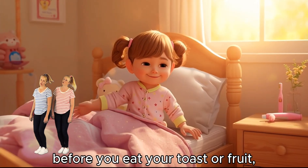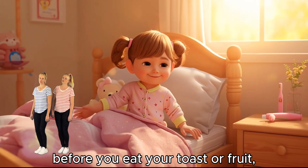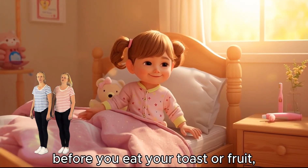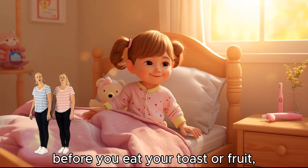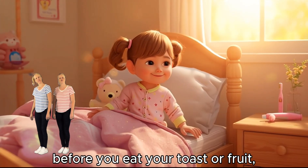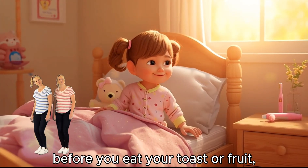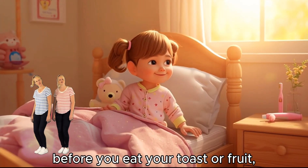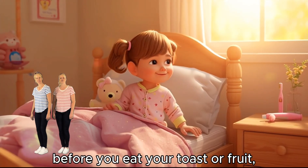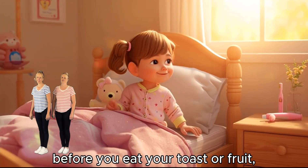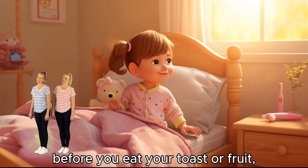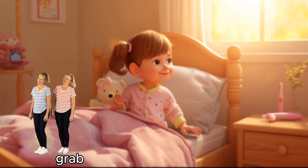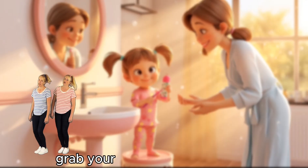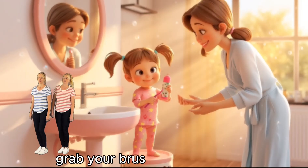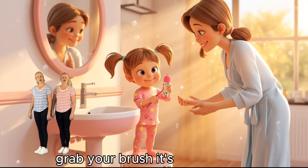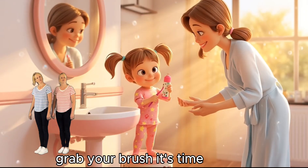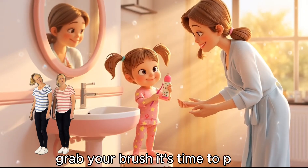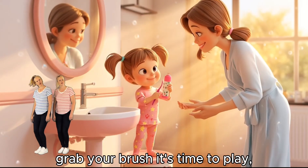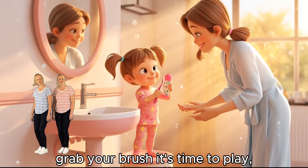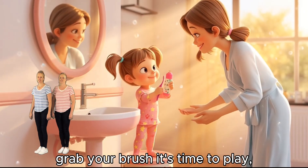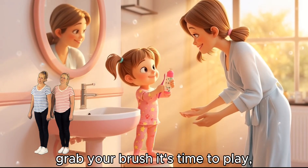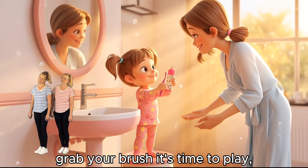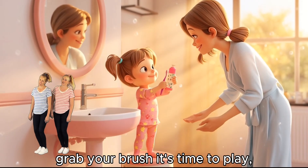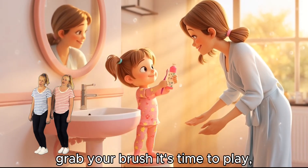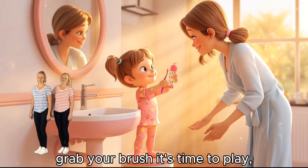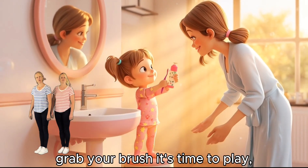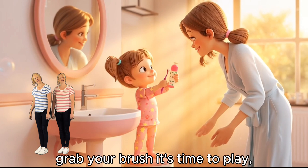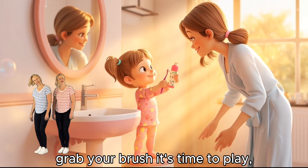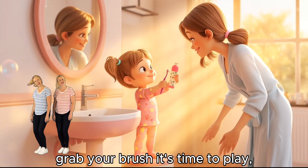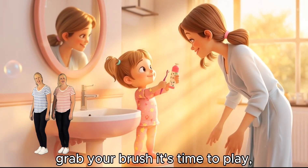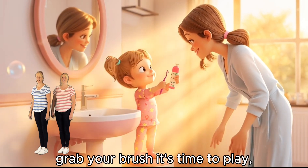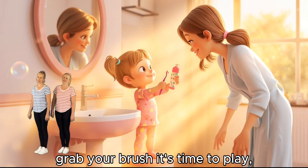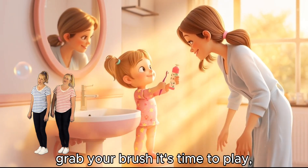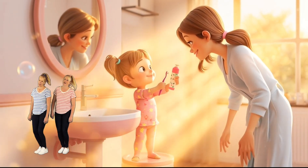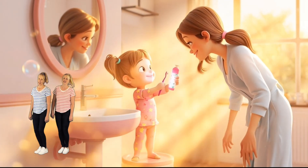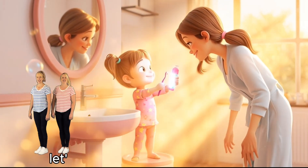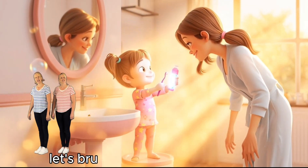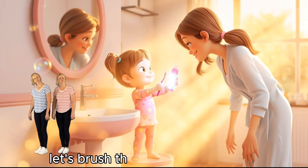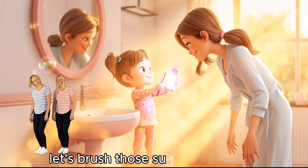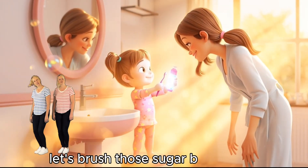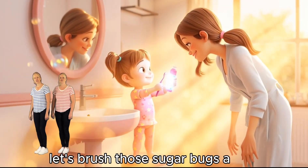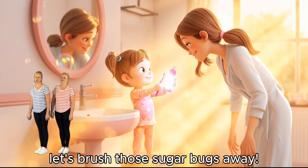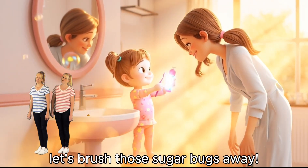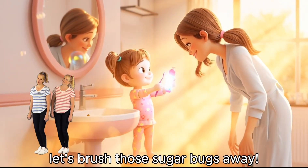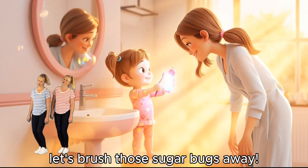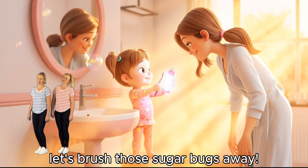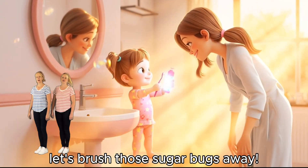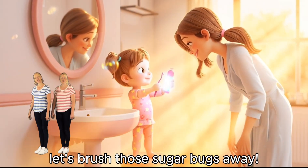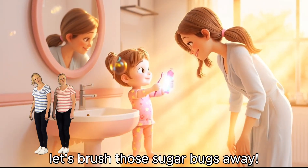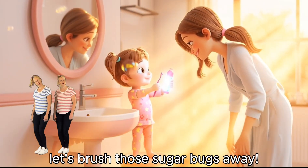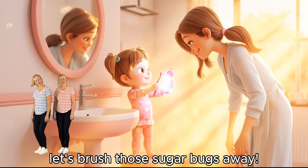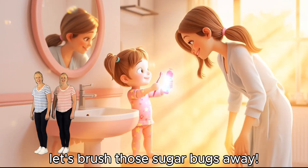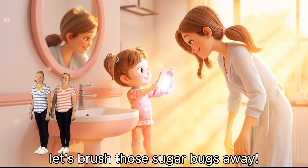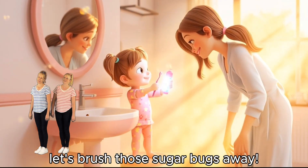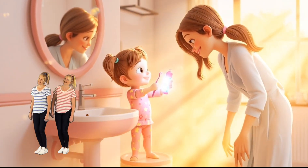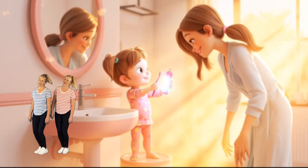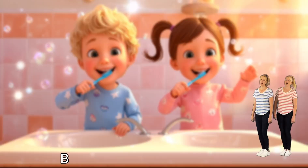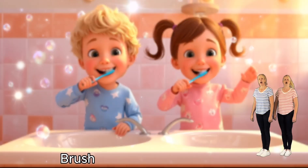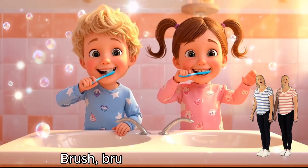or fruit, grab your brush, it's time to play. Let's brush those sugar bugs away.